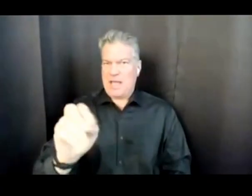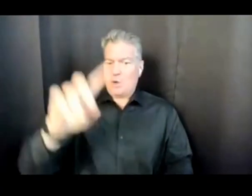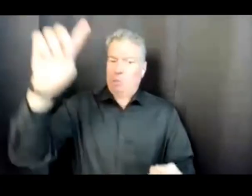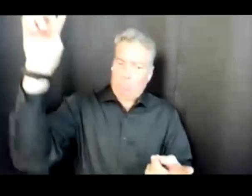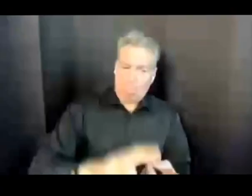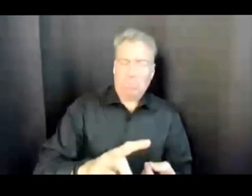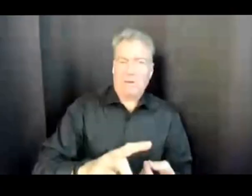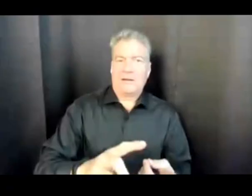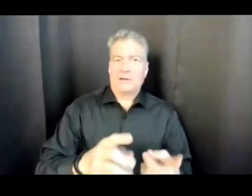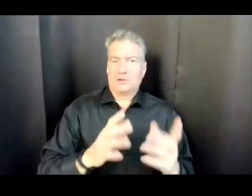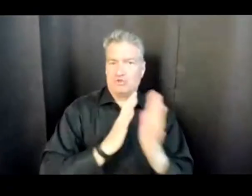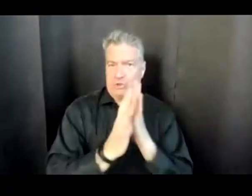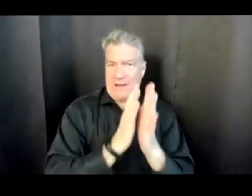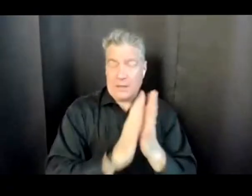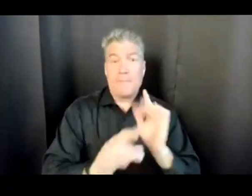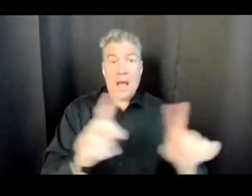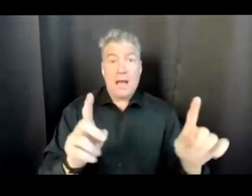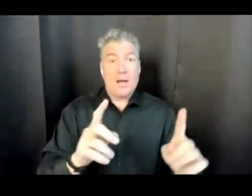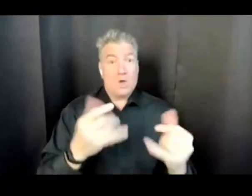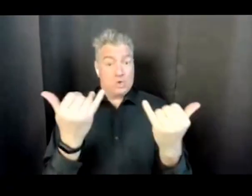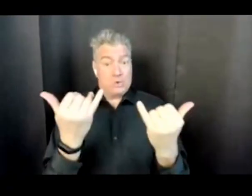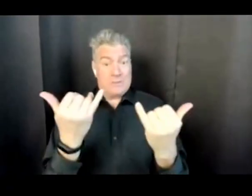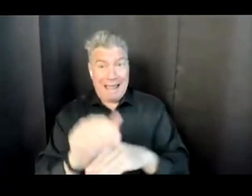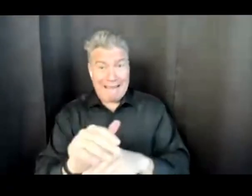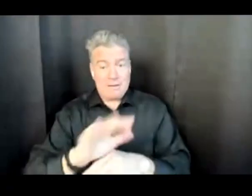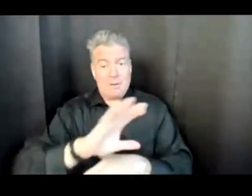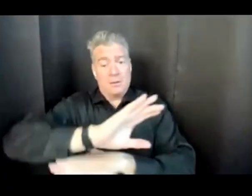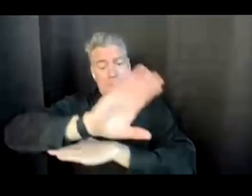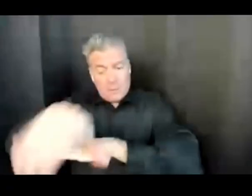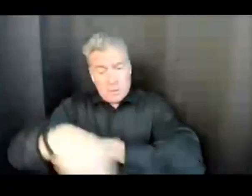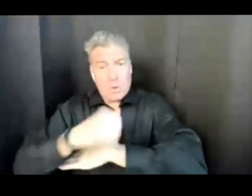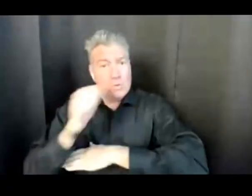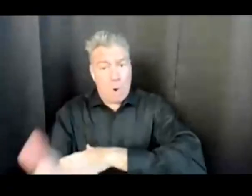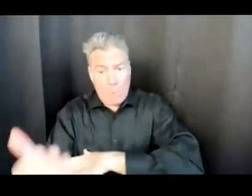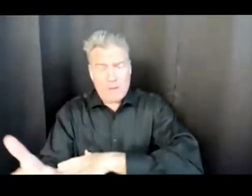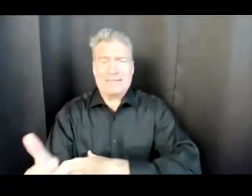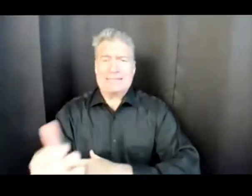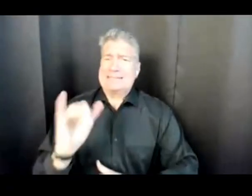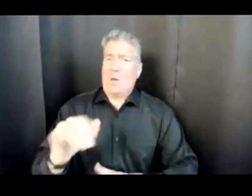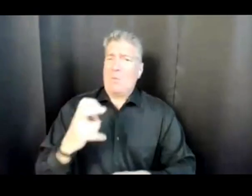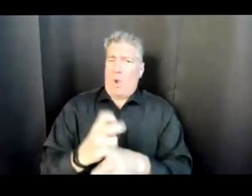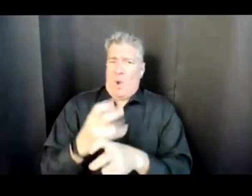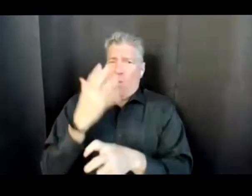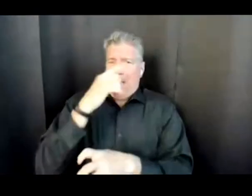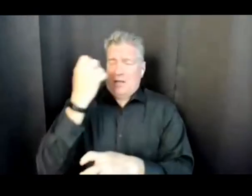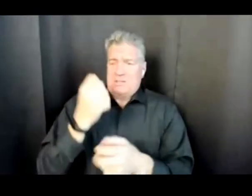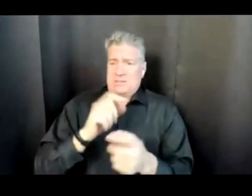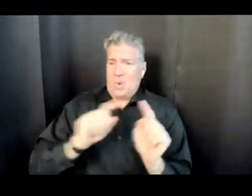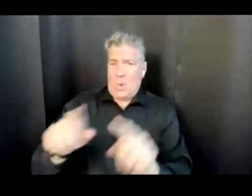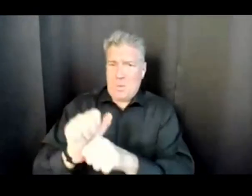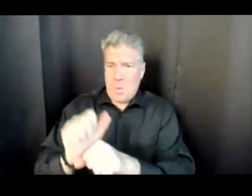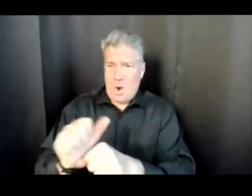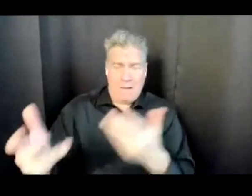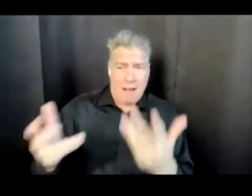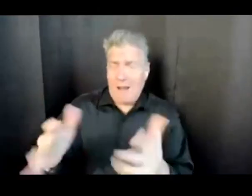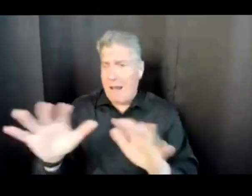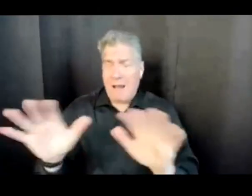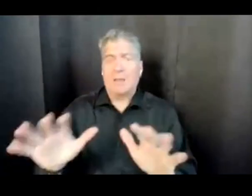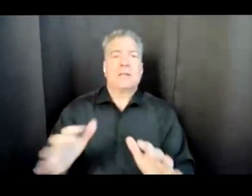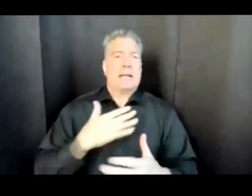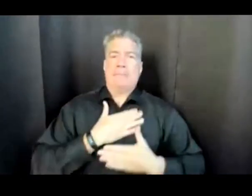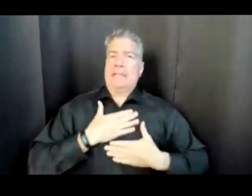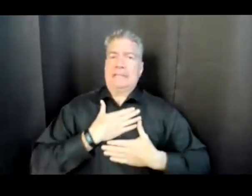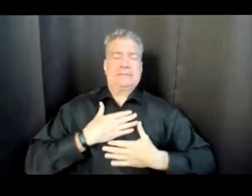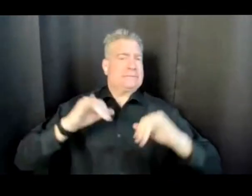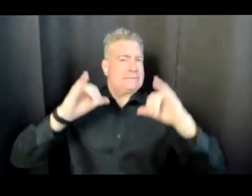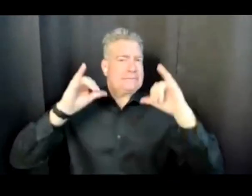and overnight is going to be very difficult. And so just stay home until we can provide more information that we know that these